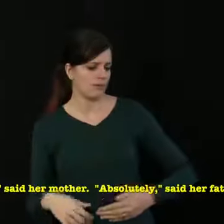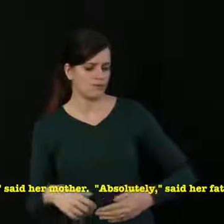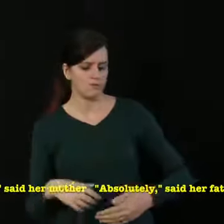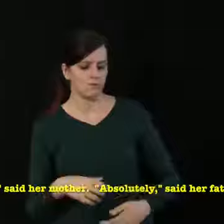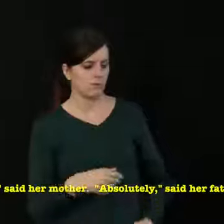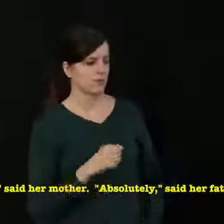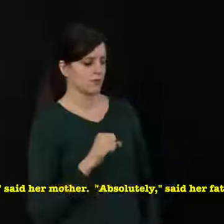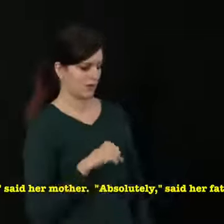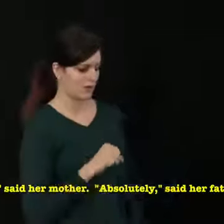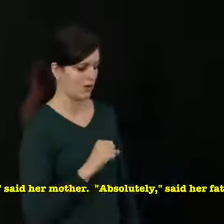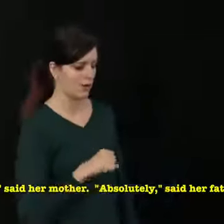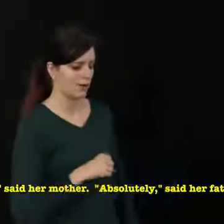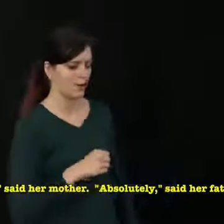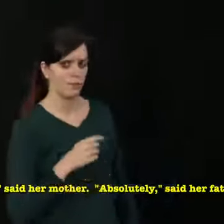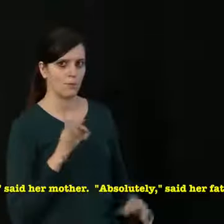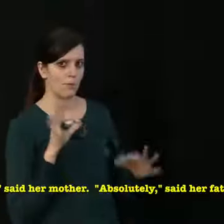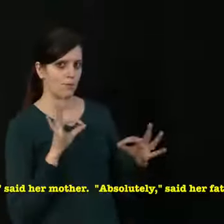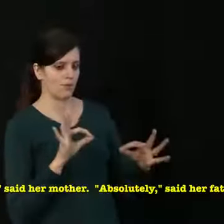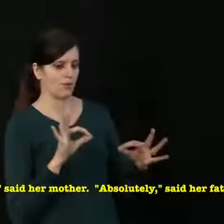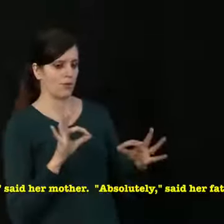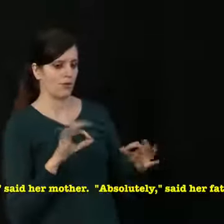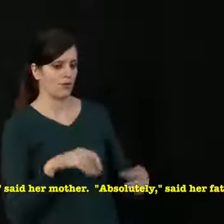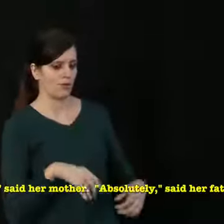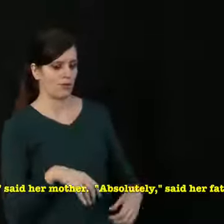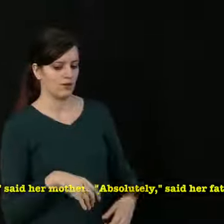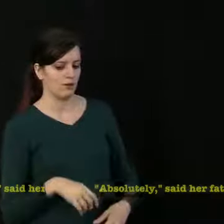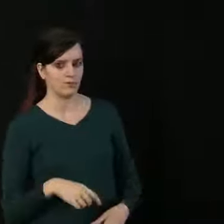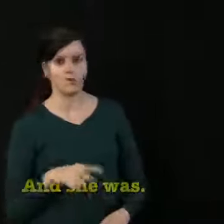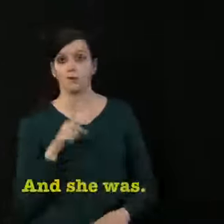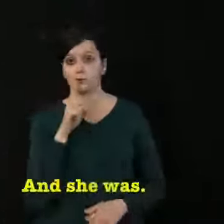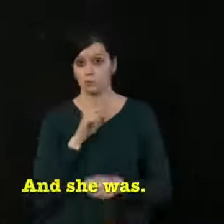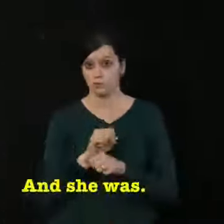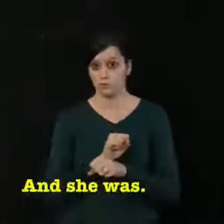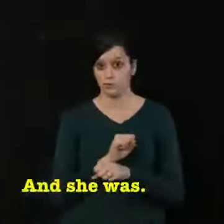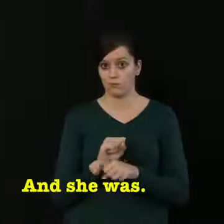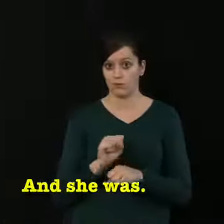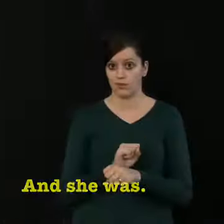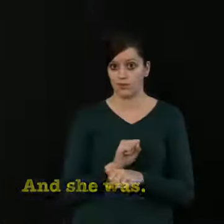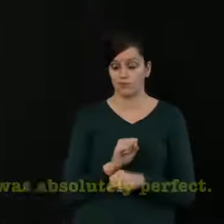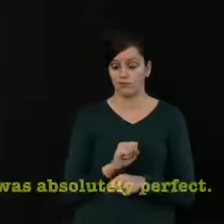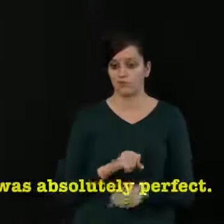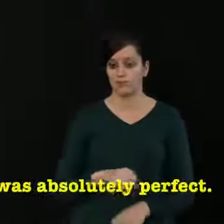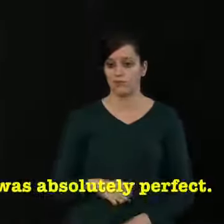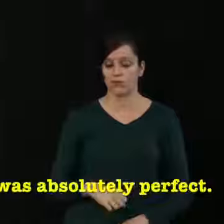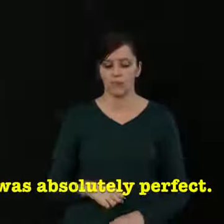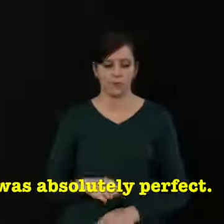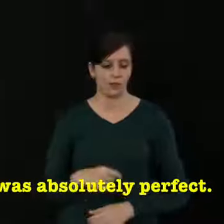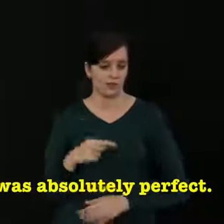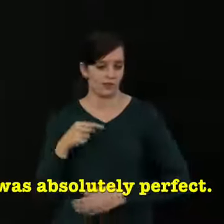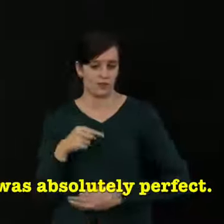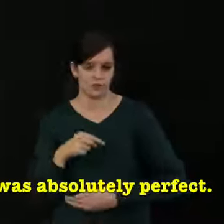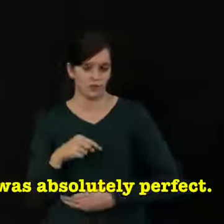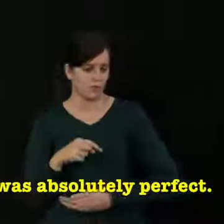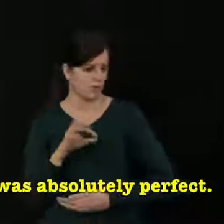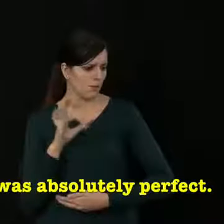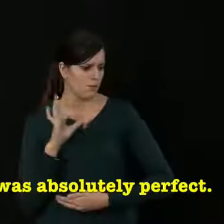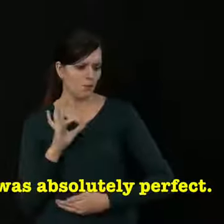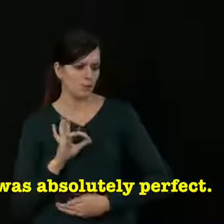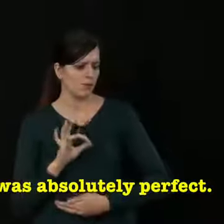mother. "Absolutely," said her father. And she was. She was